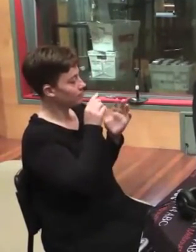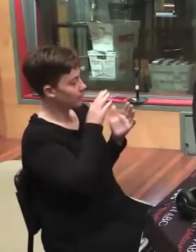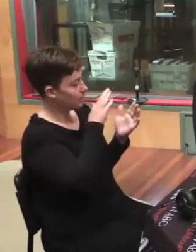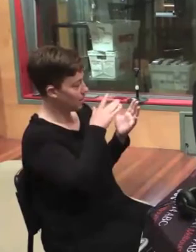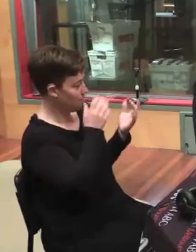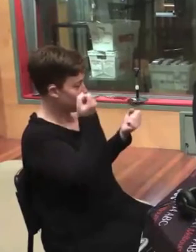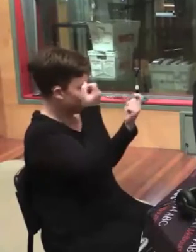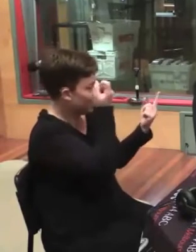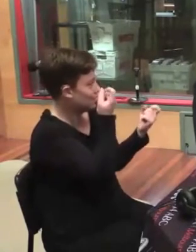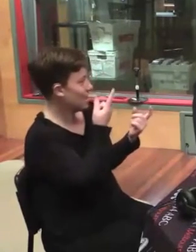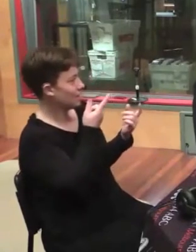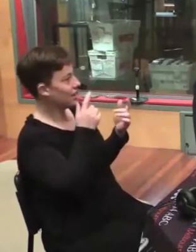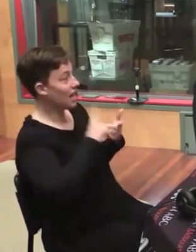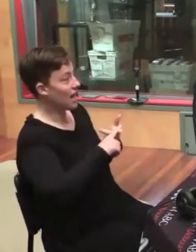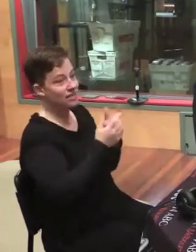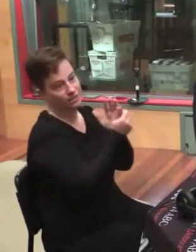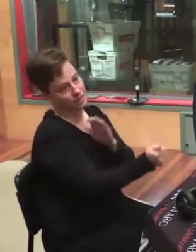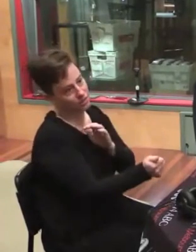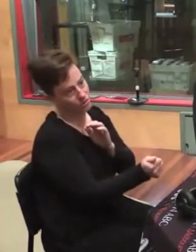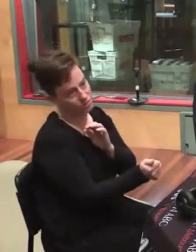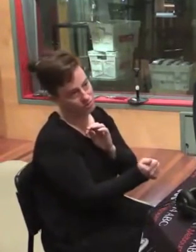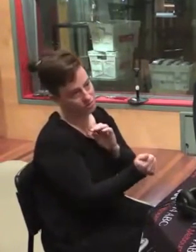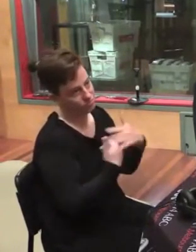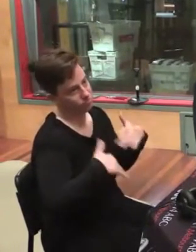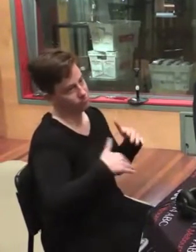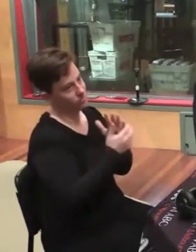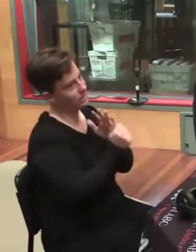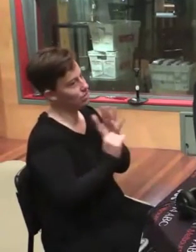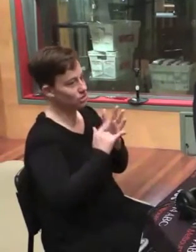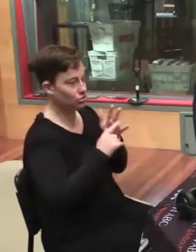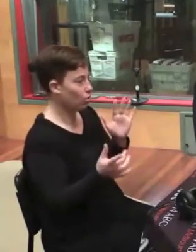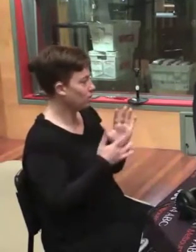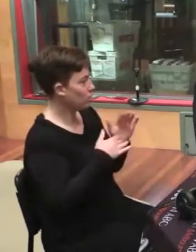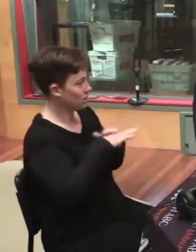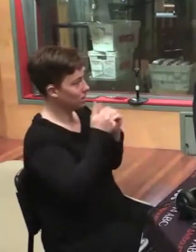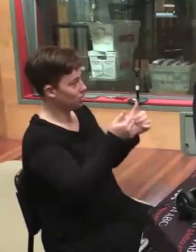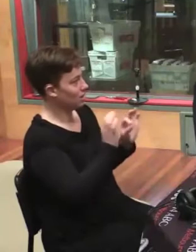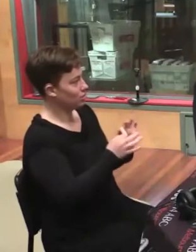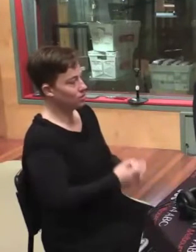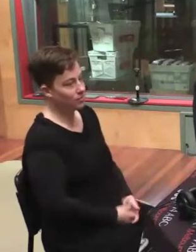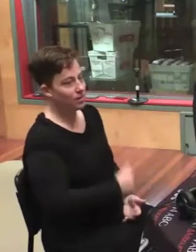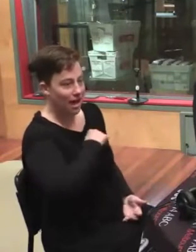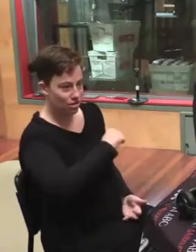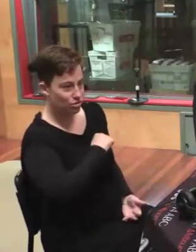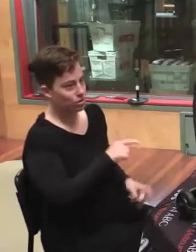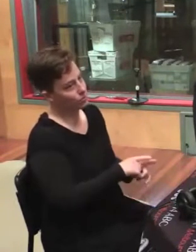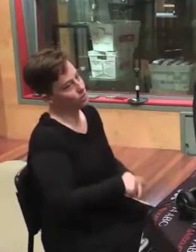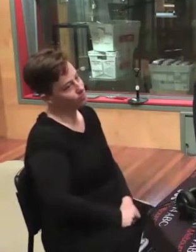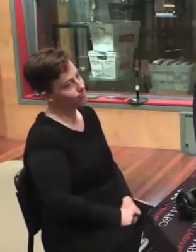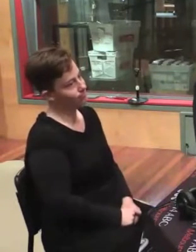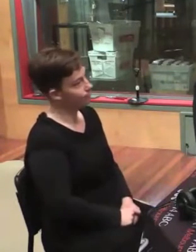good connection with your assigned interpreter and an understanding of each other. And obviously the skills that are required for the job are so very important